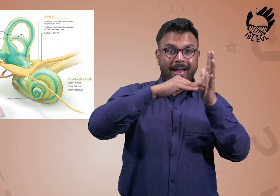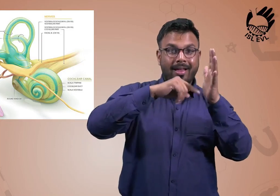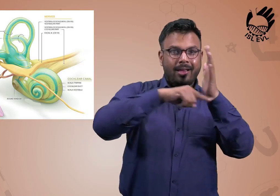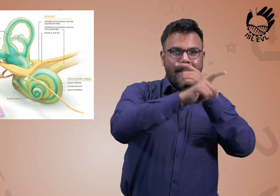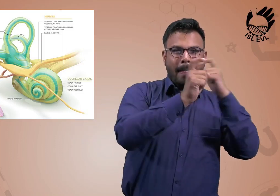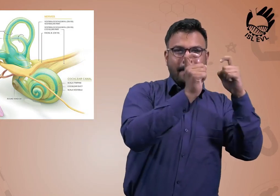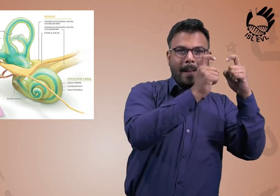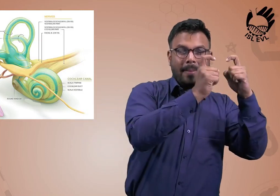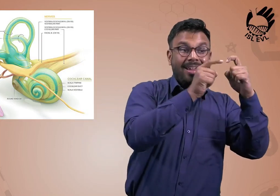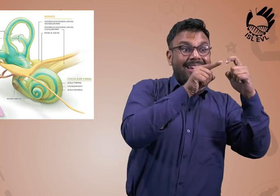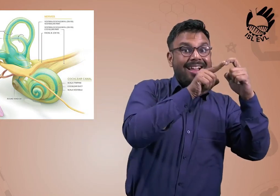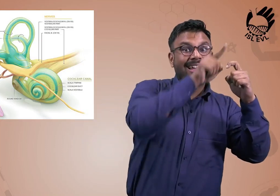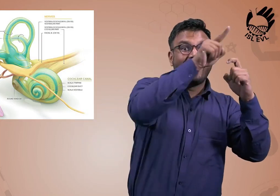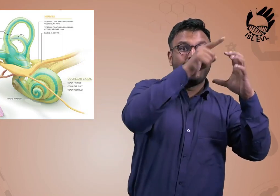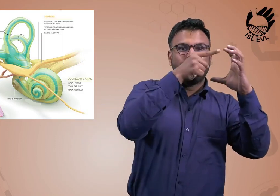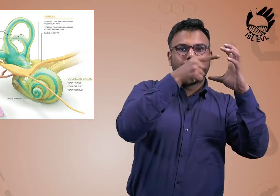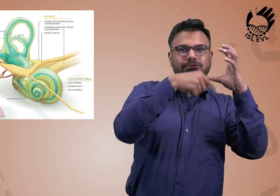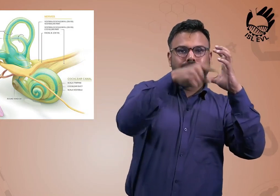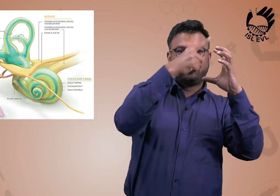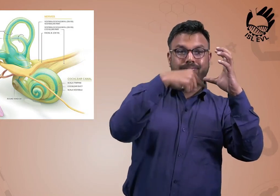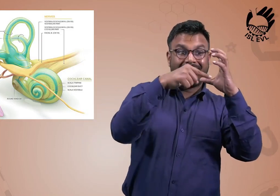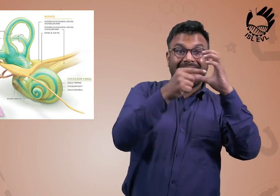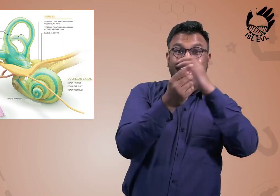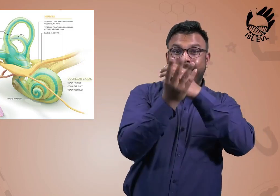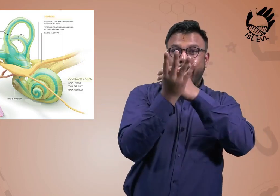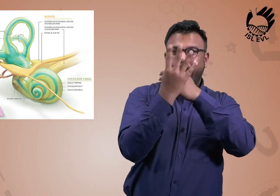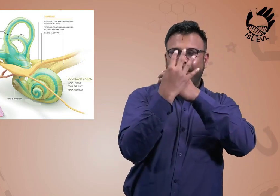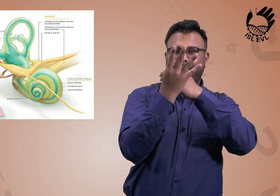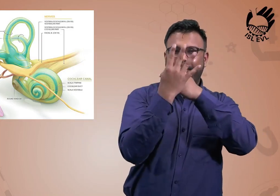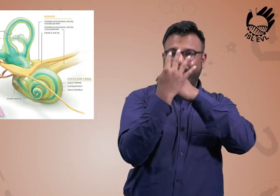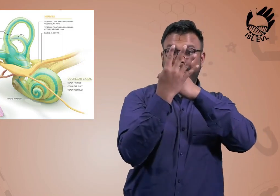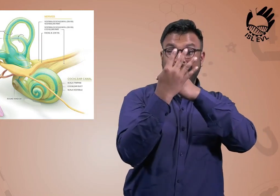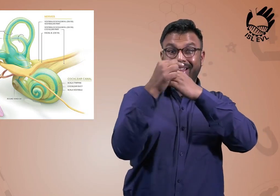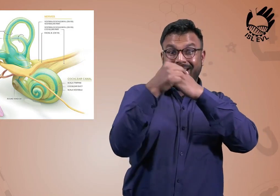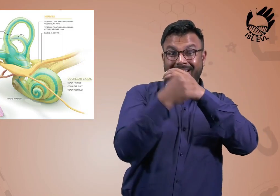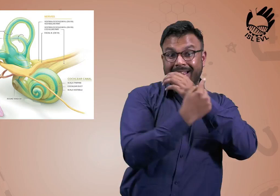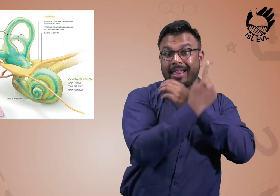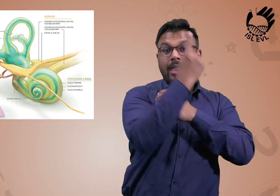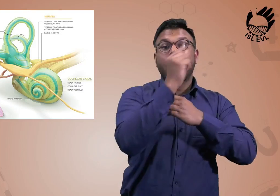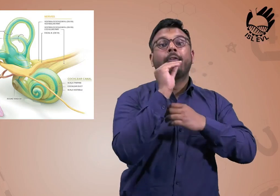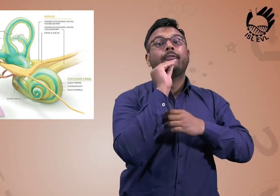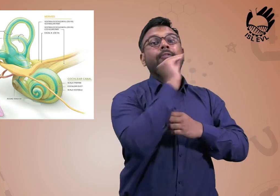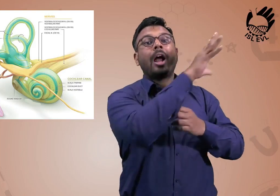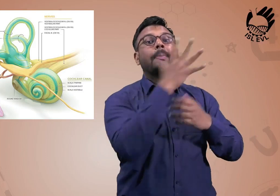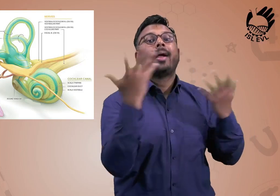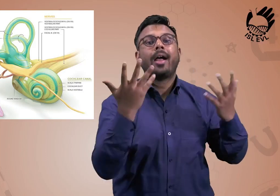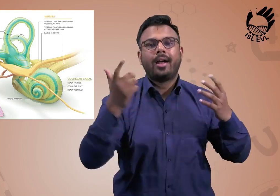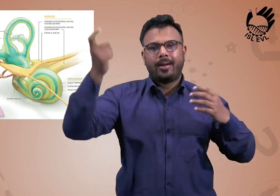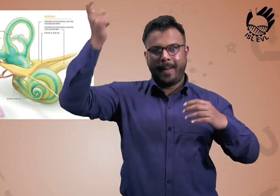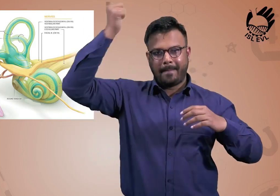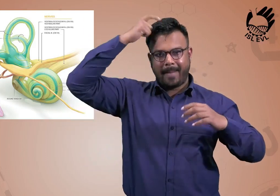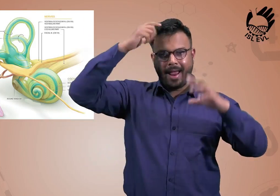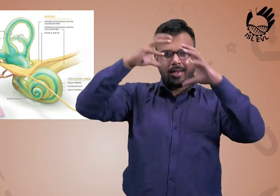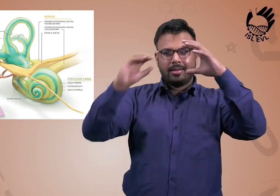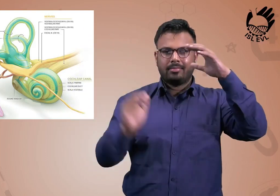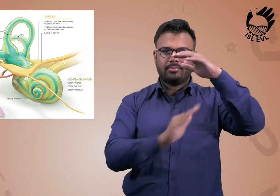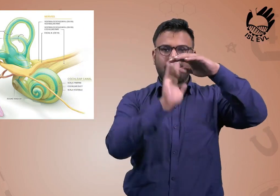this is inside your ear, and this is called the cochlea. The cochlea is covered with tiny